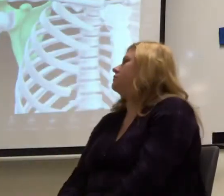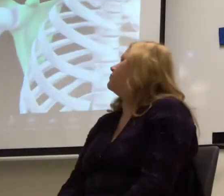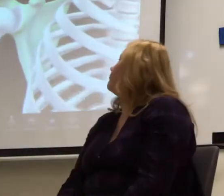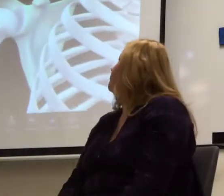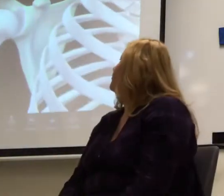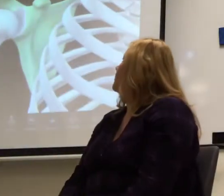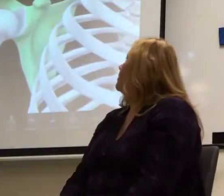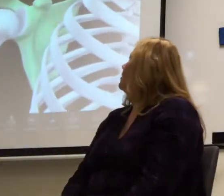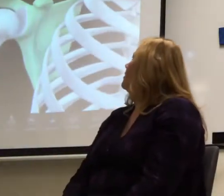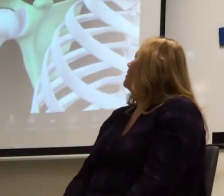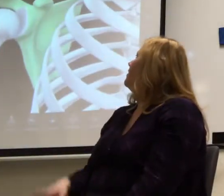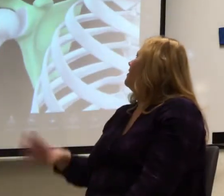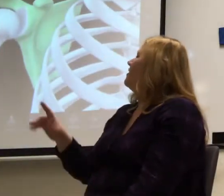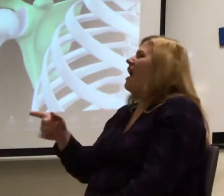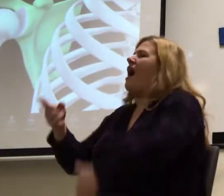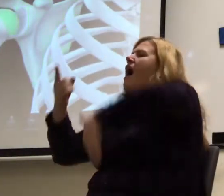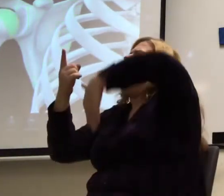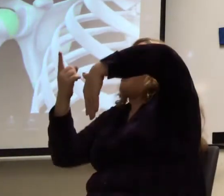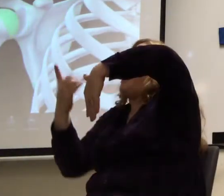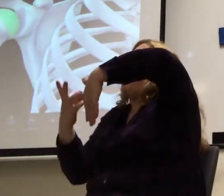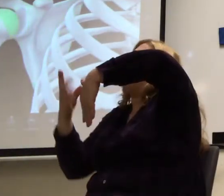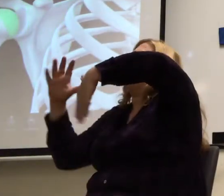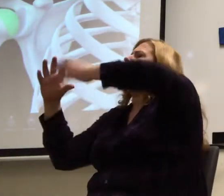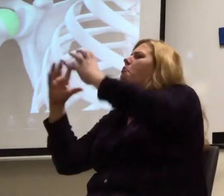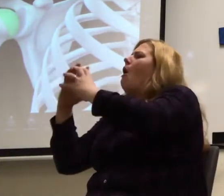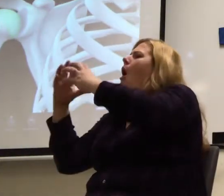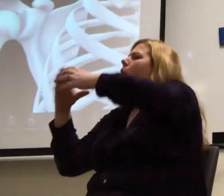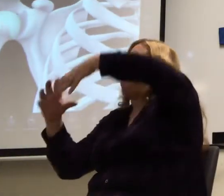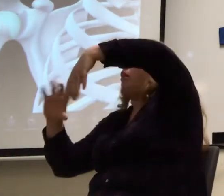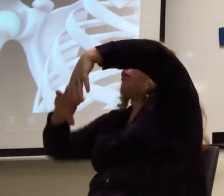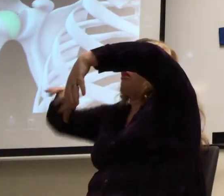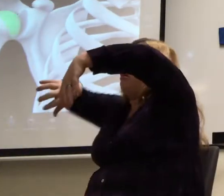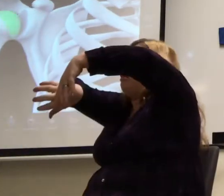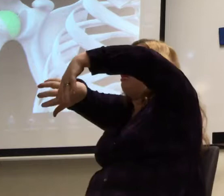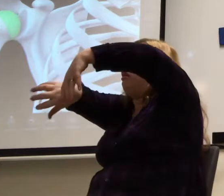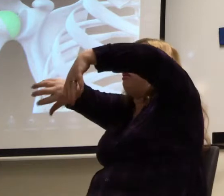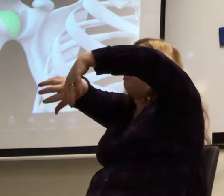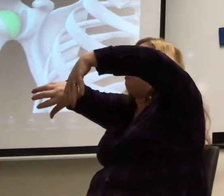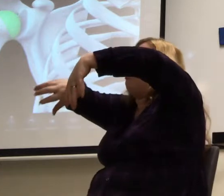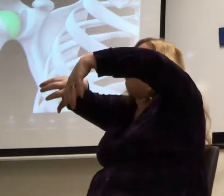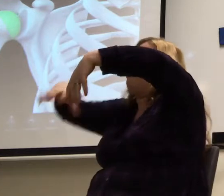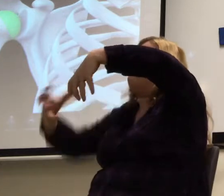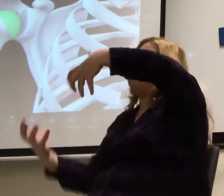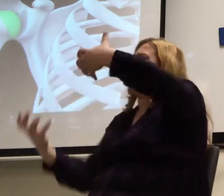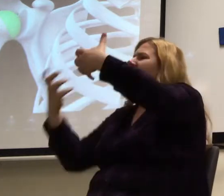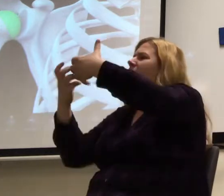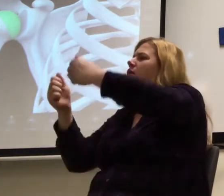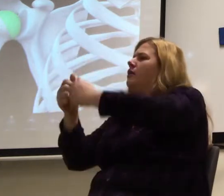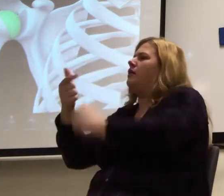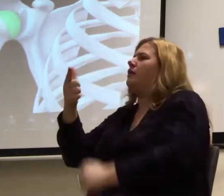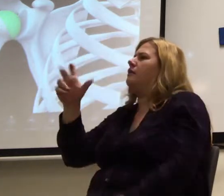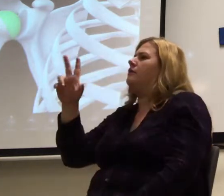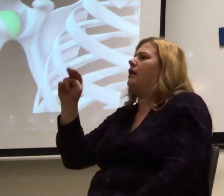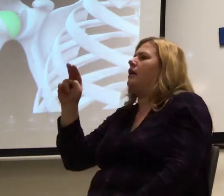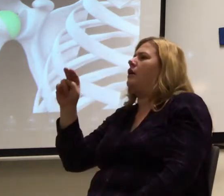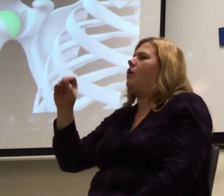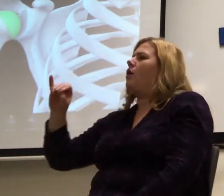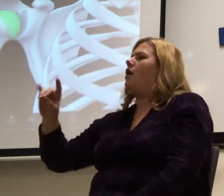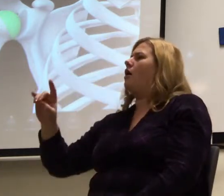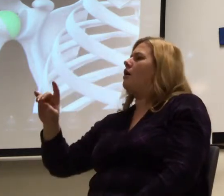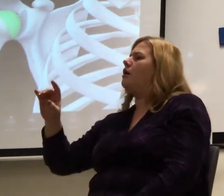So right there, that half ball near the head of the humerus is fitting in the glenoid. That's the glenohumeral joint.